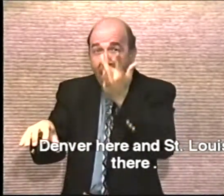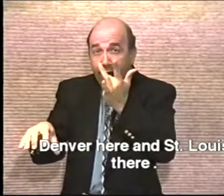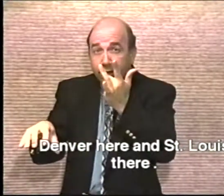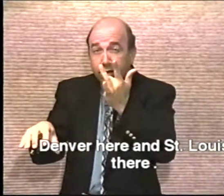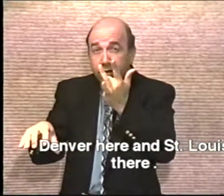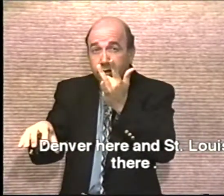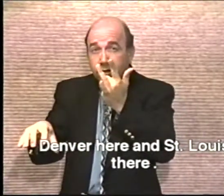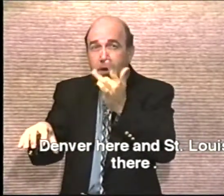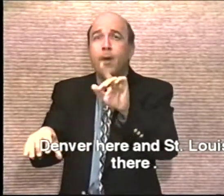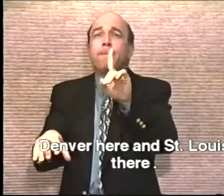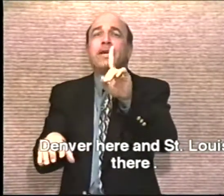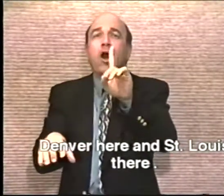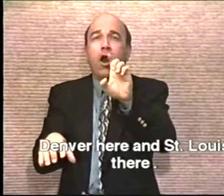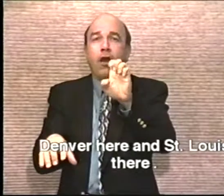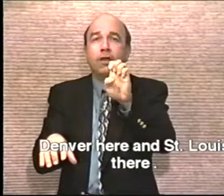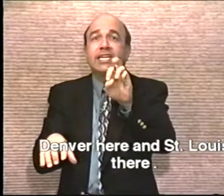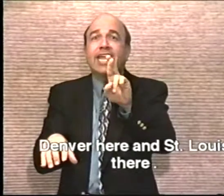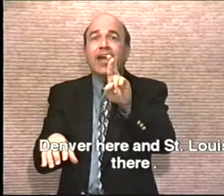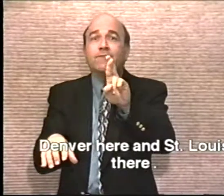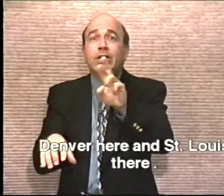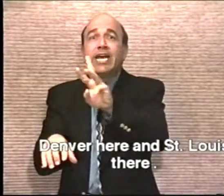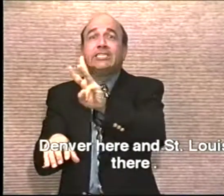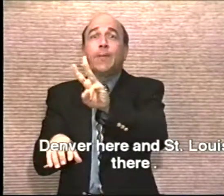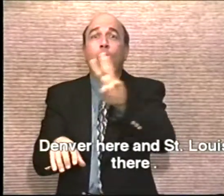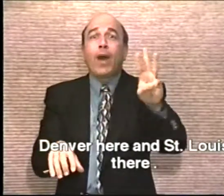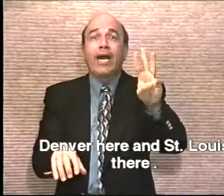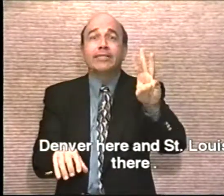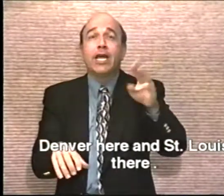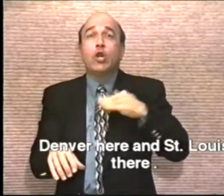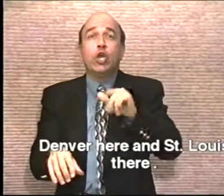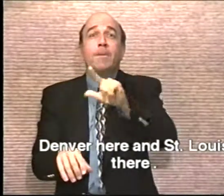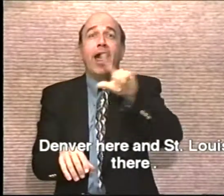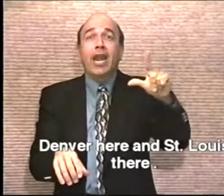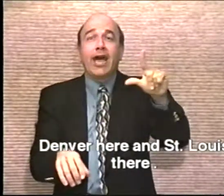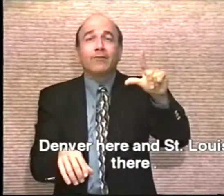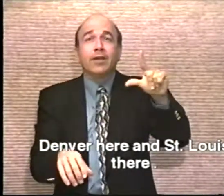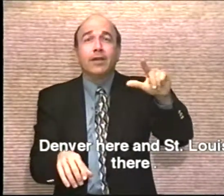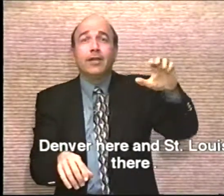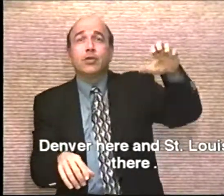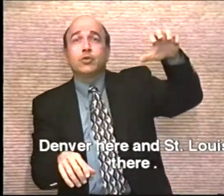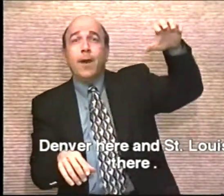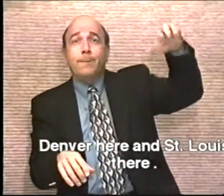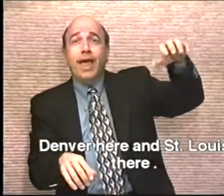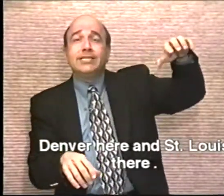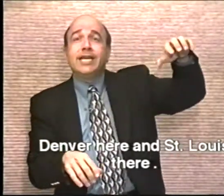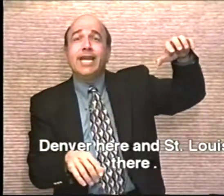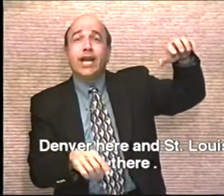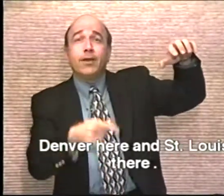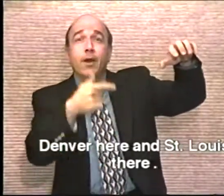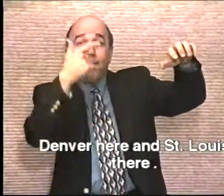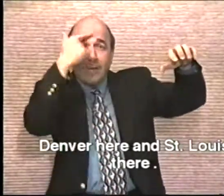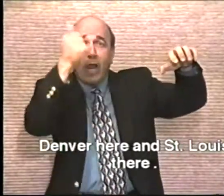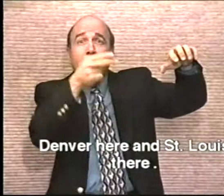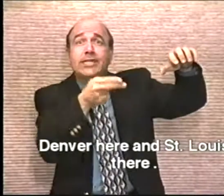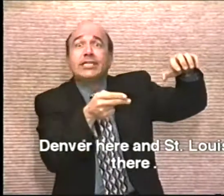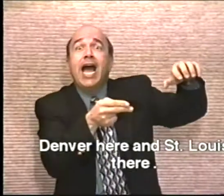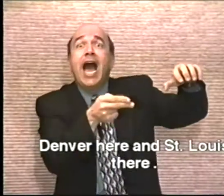Why? Because Denver is to the west, to my left. So I place it here because it's